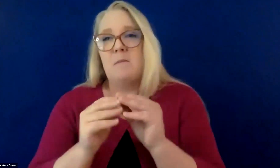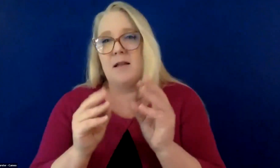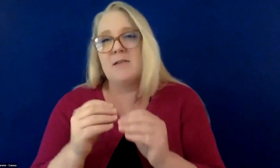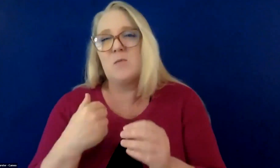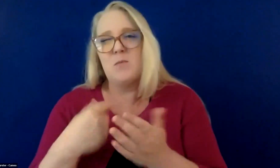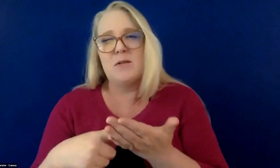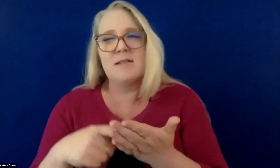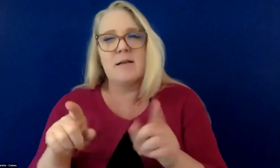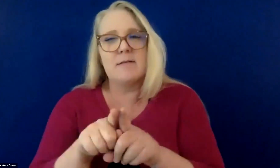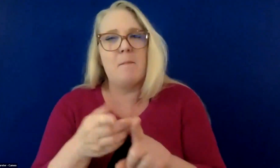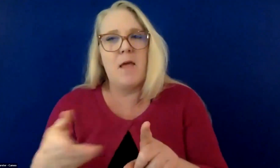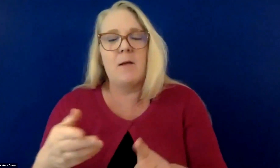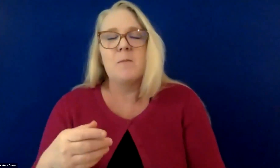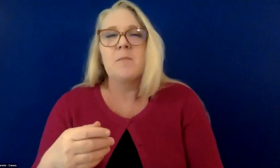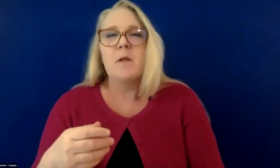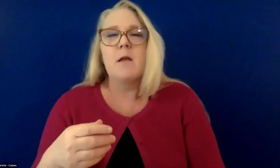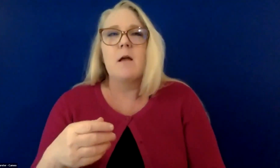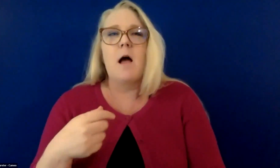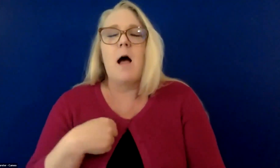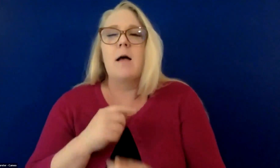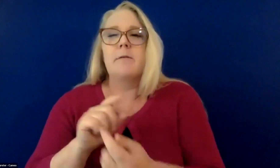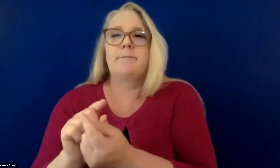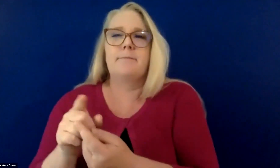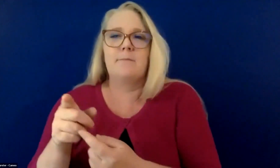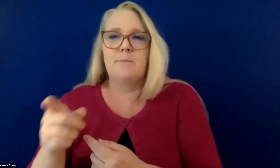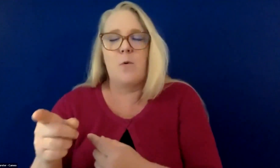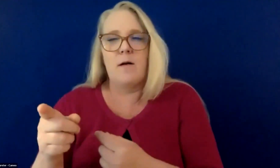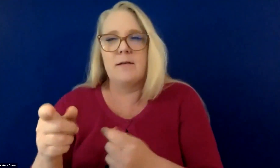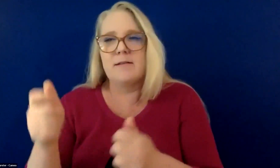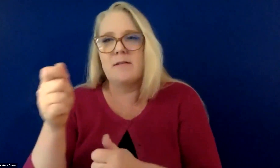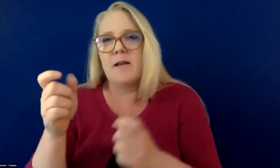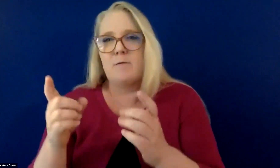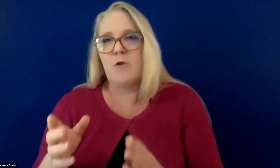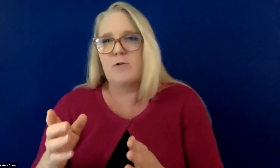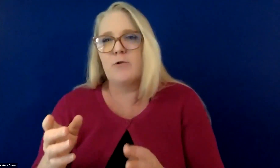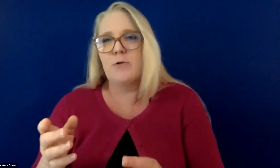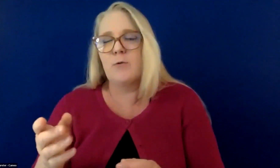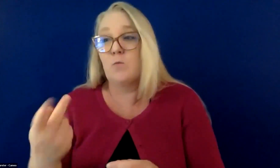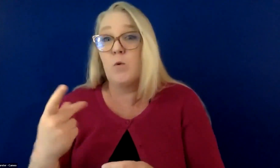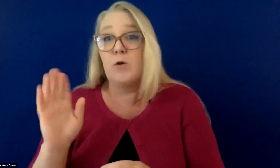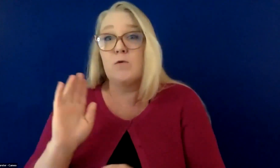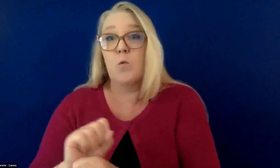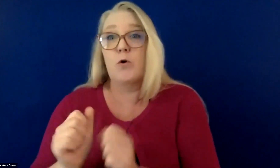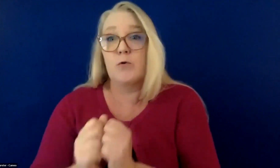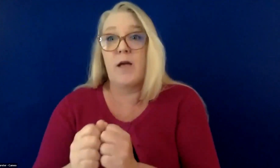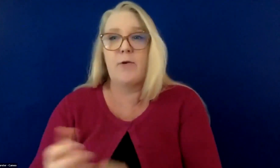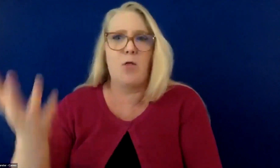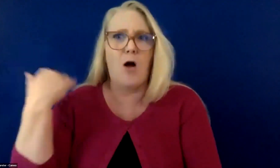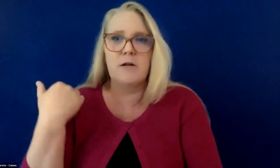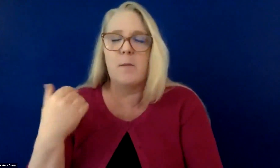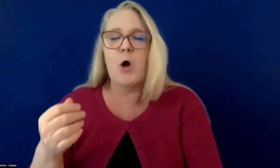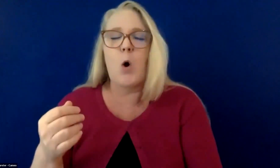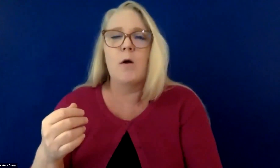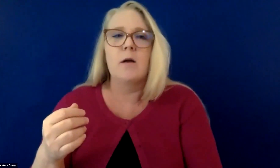a executive director at a regional center, and he and I were managers together back at Sonoma Developmental Center and moving clients out of there.